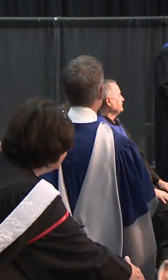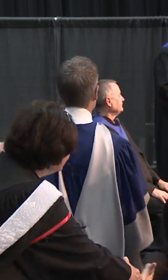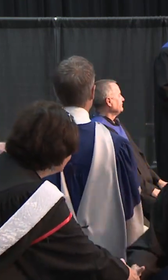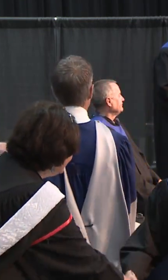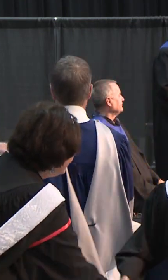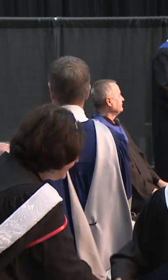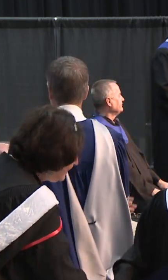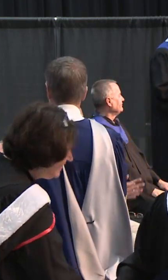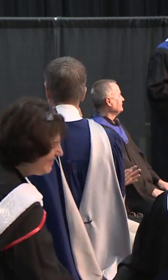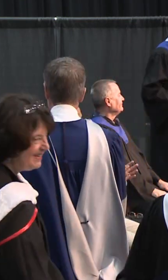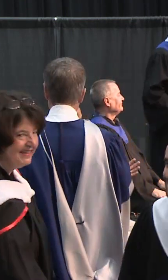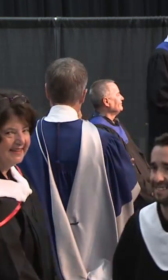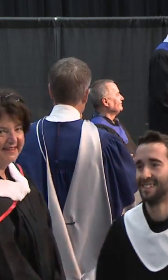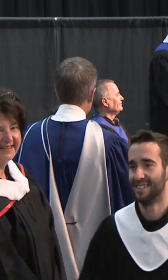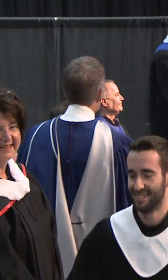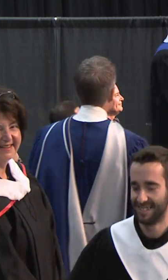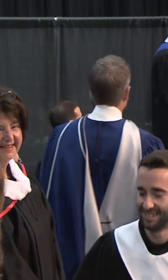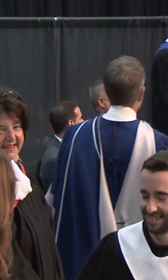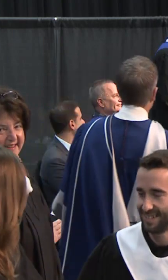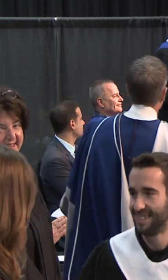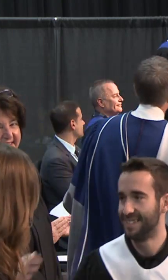Shania Prime.